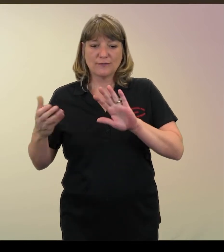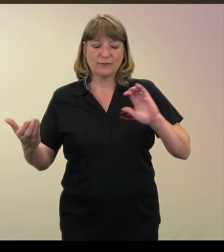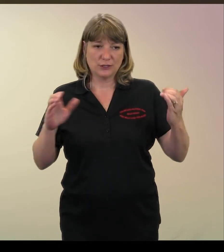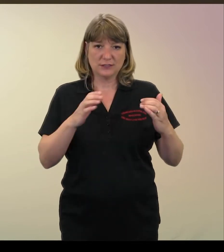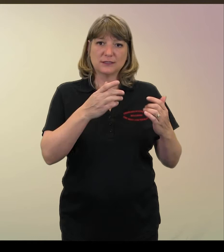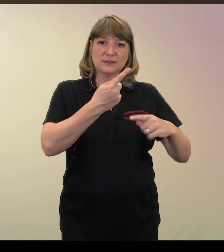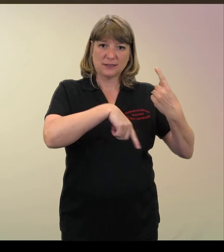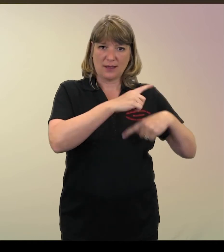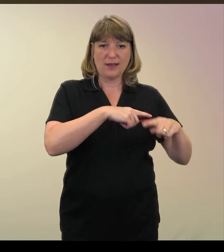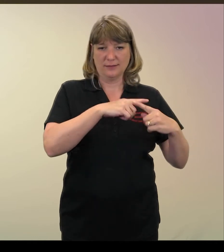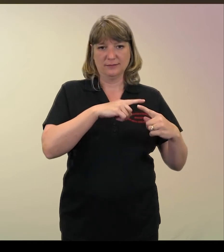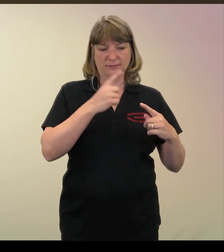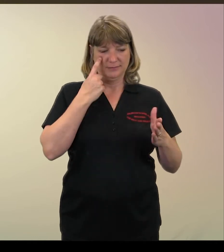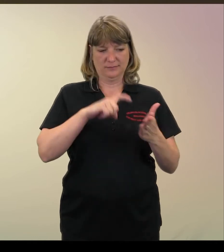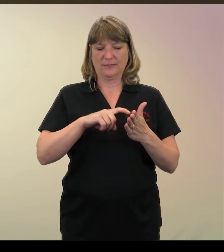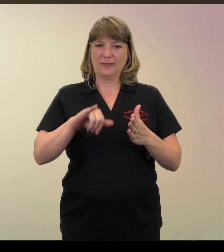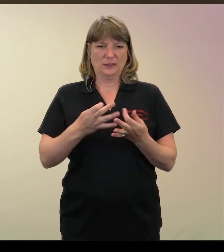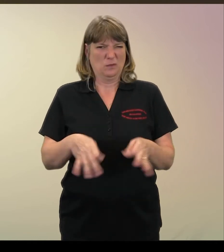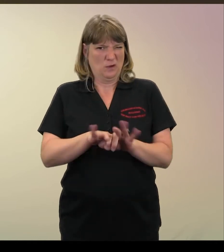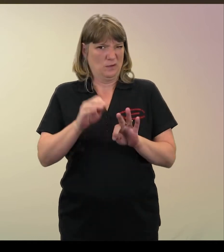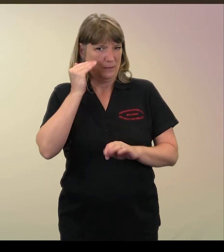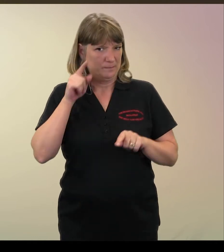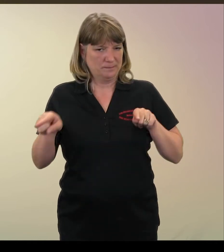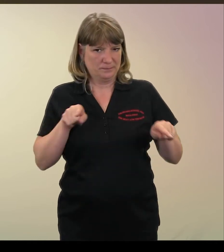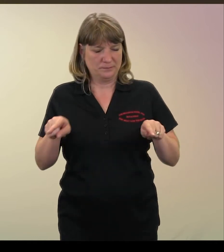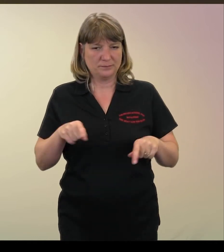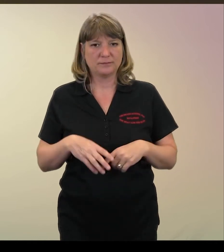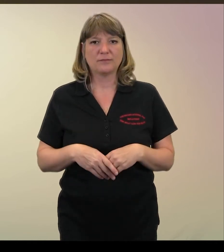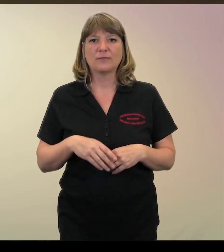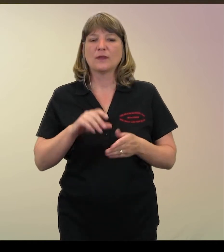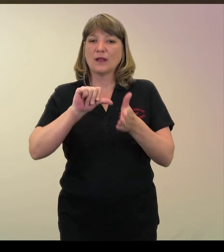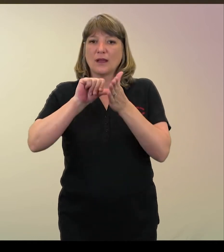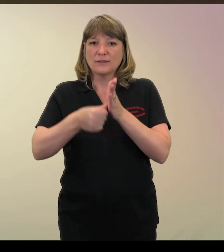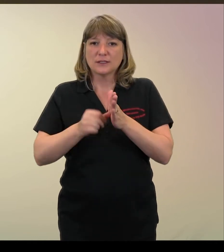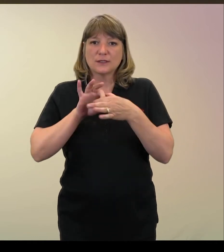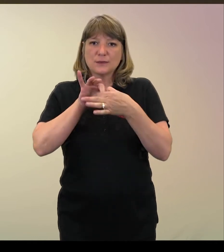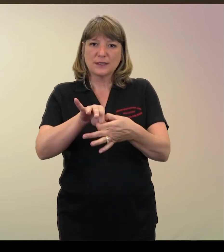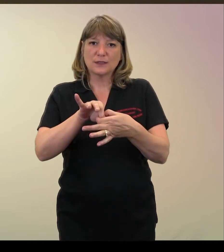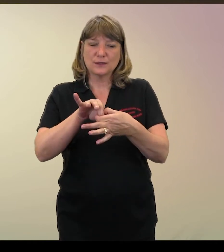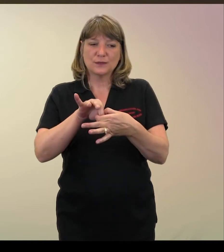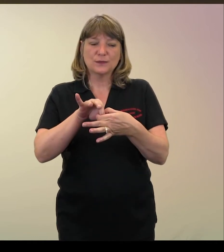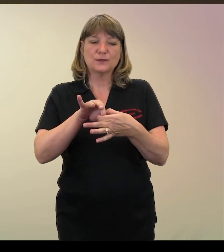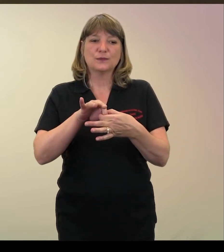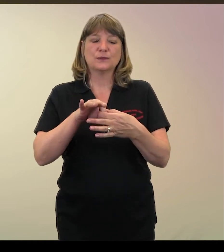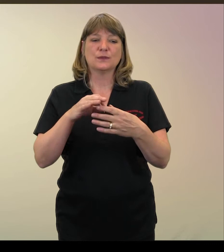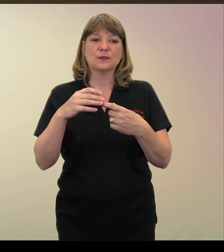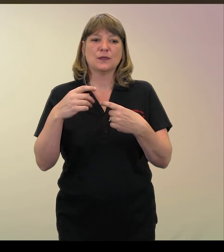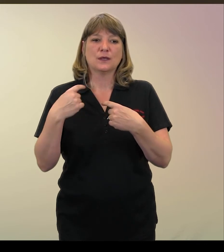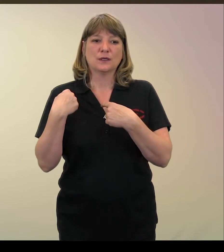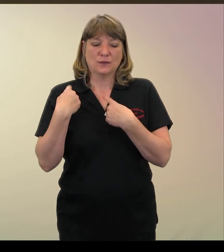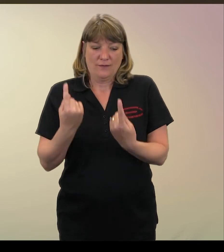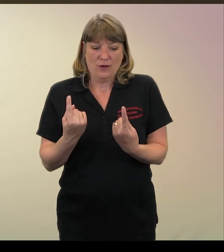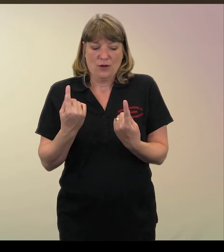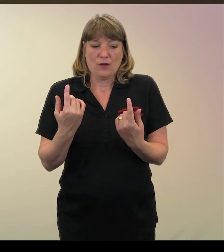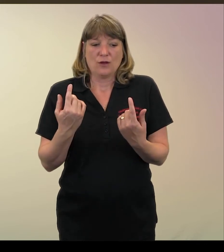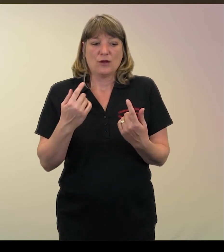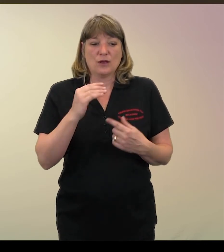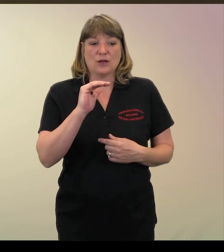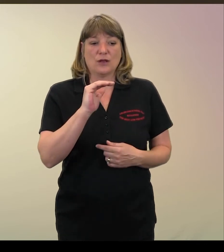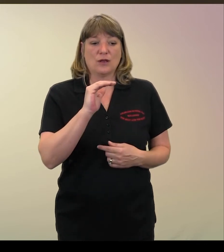a signed language that I think are important. One thing that I do want to emphasize in relation to this